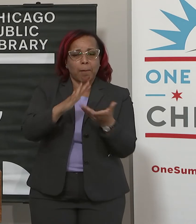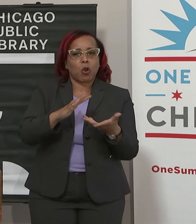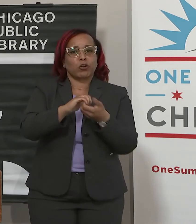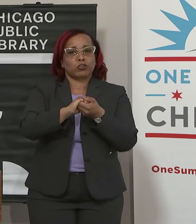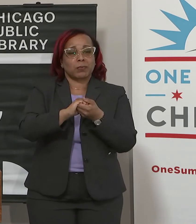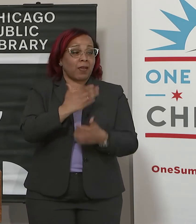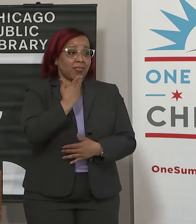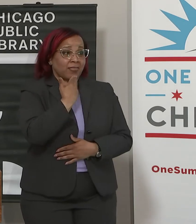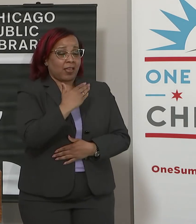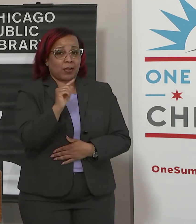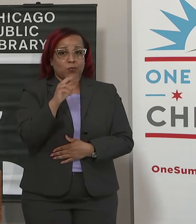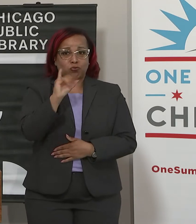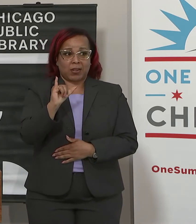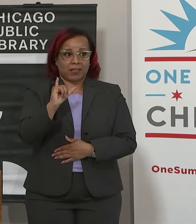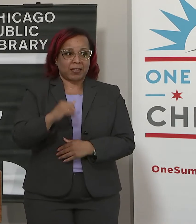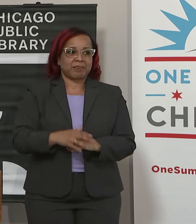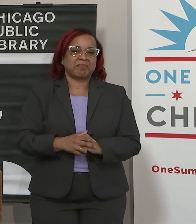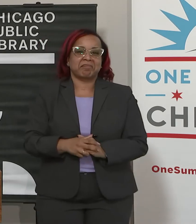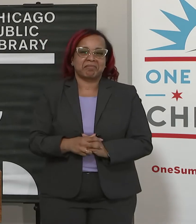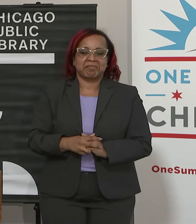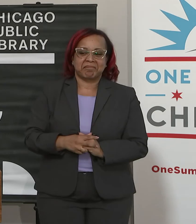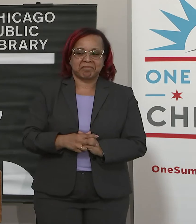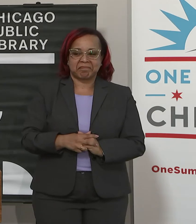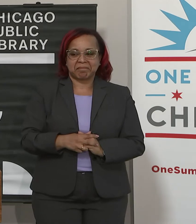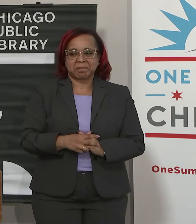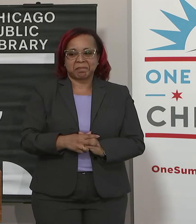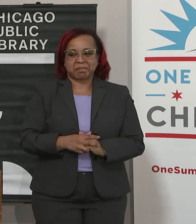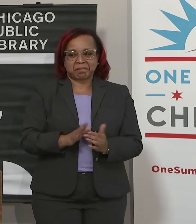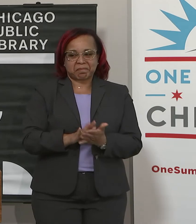partnership. Thank you, Tracey.